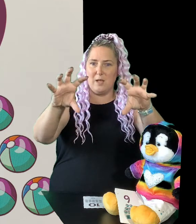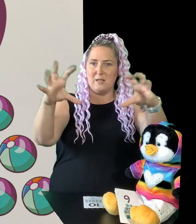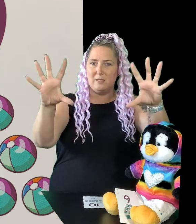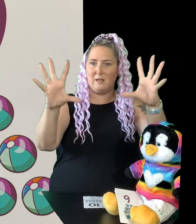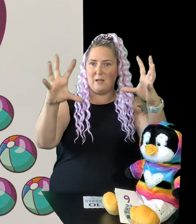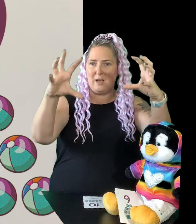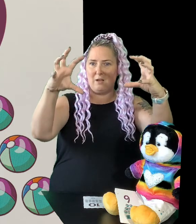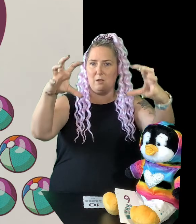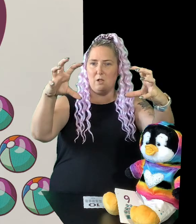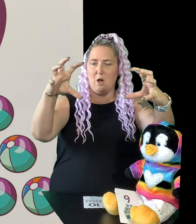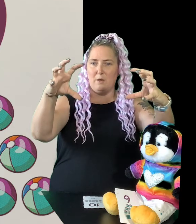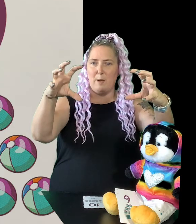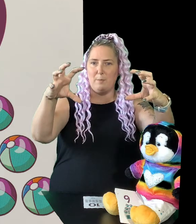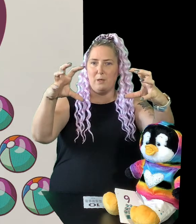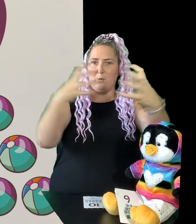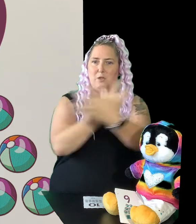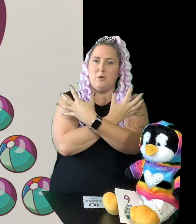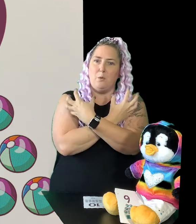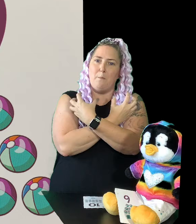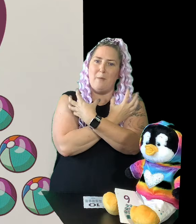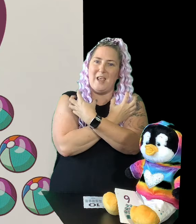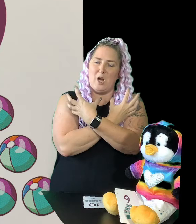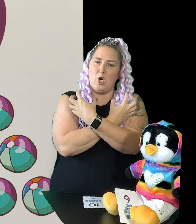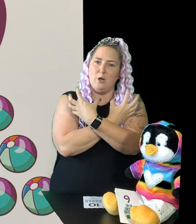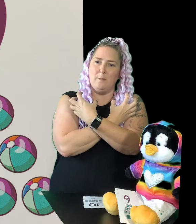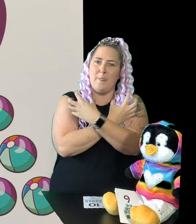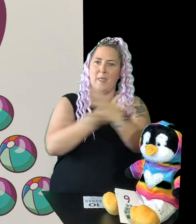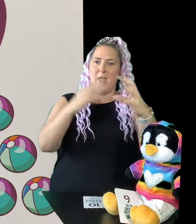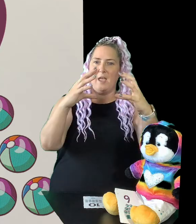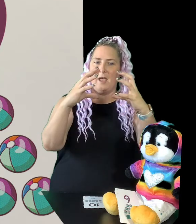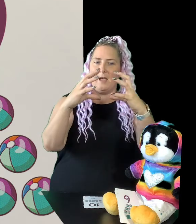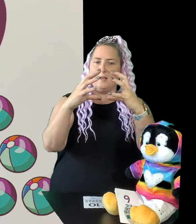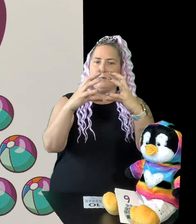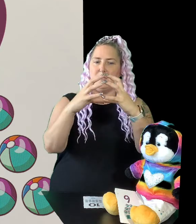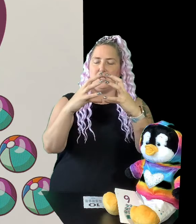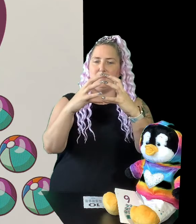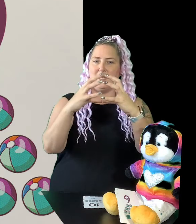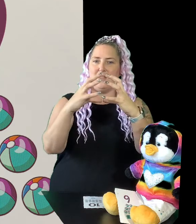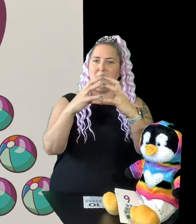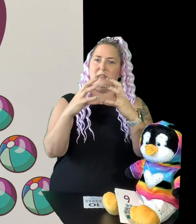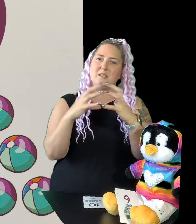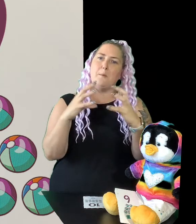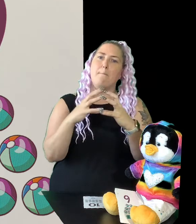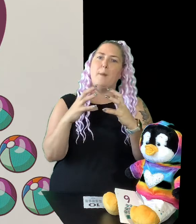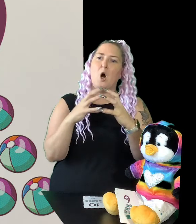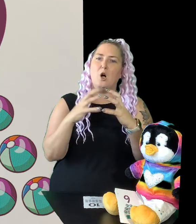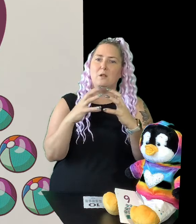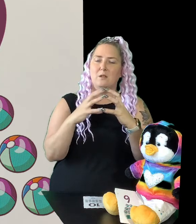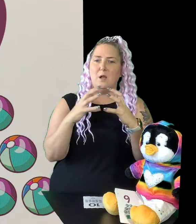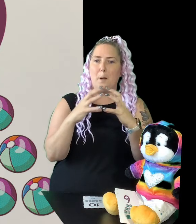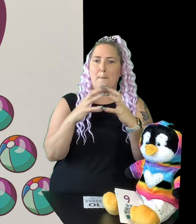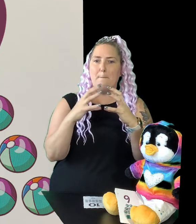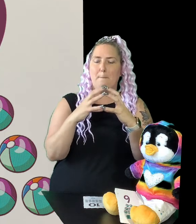hands and kind of claw them up like when you do bear, and touch them together like this, ball,